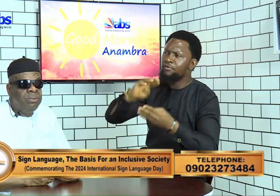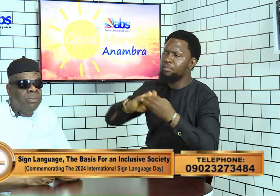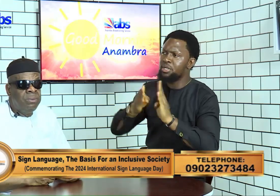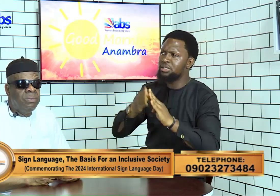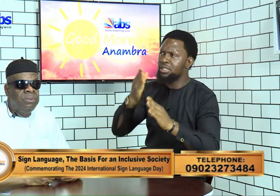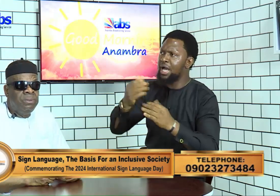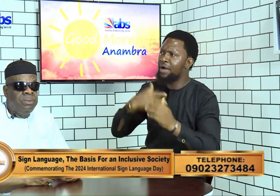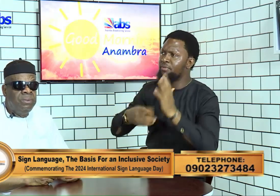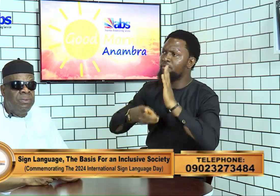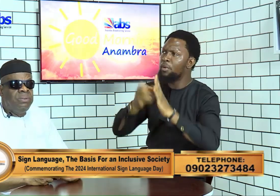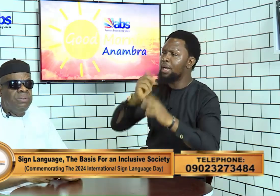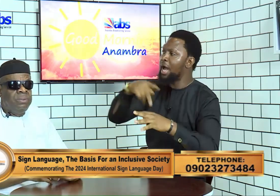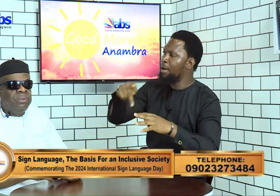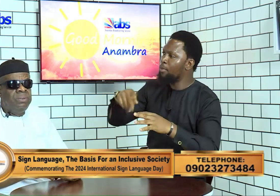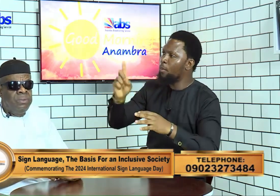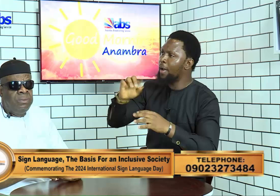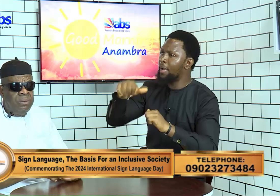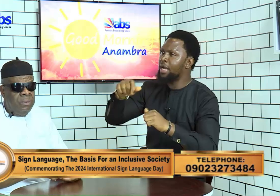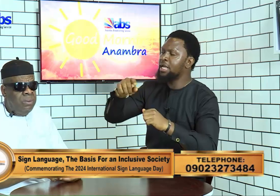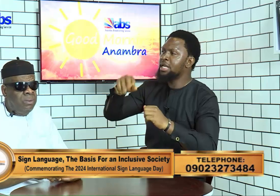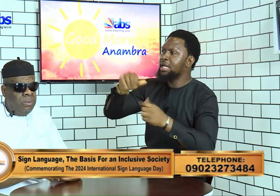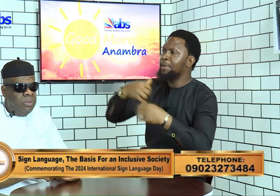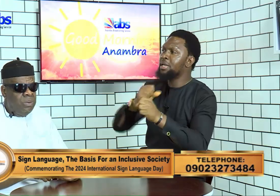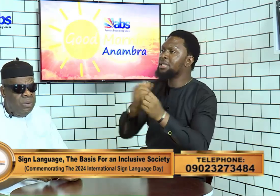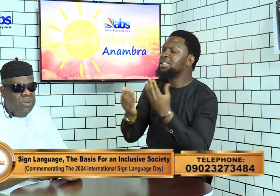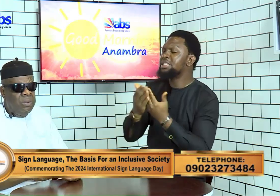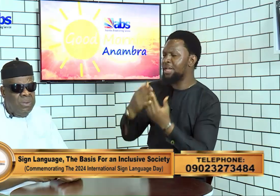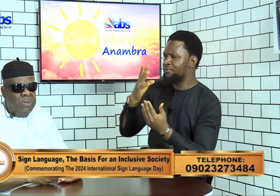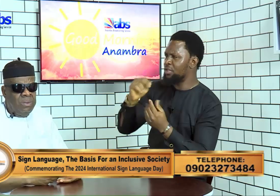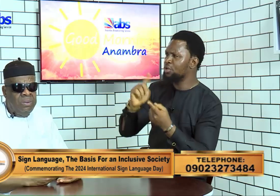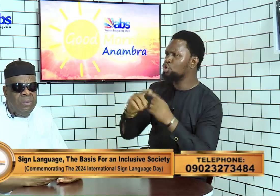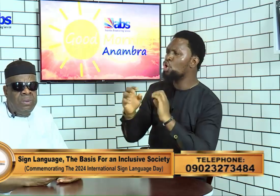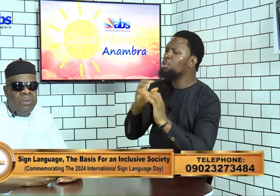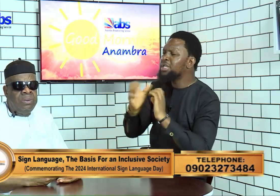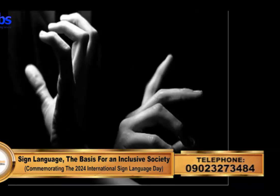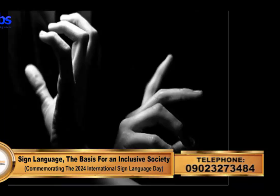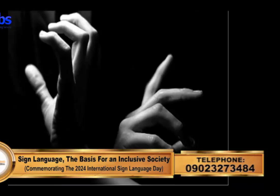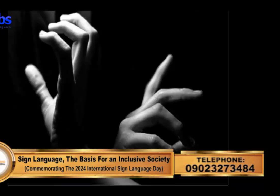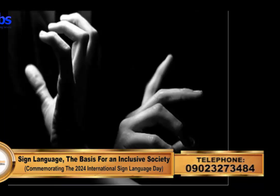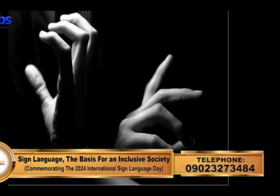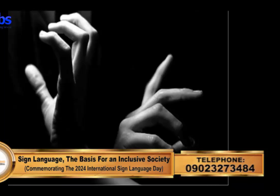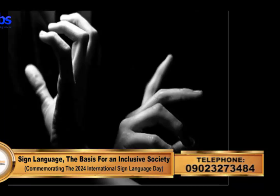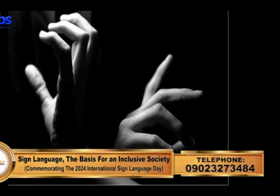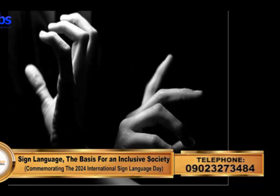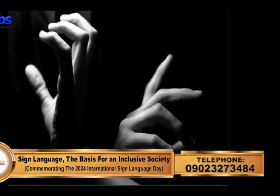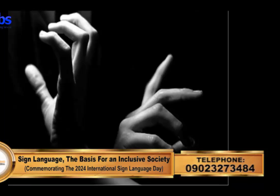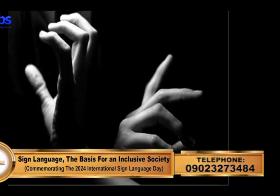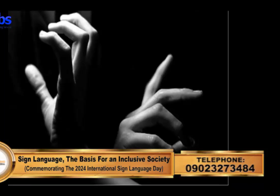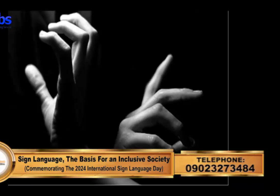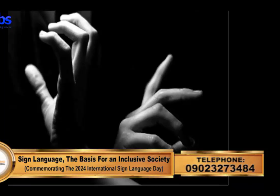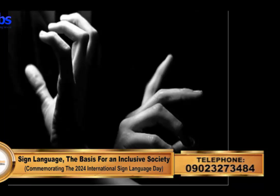deaf community there have developed an app whereby they can make it easier for them to communicate in their own